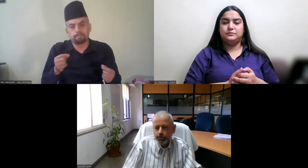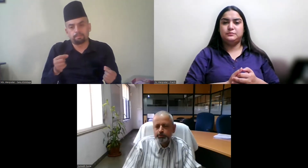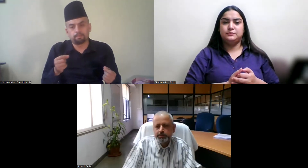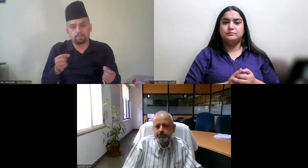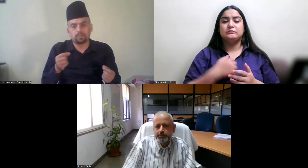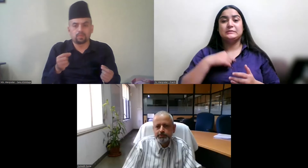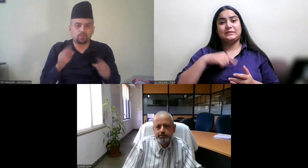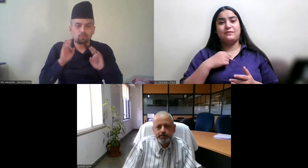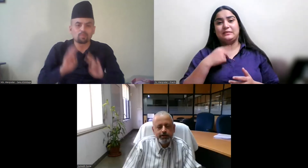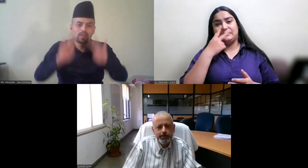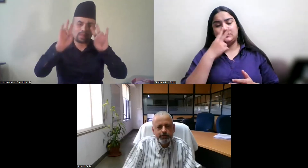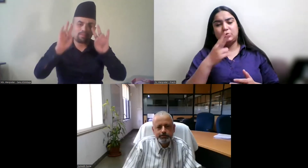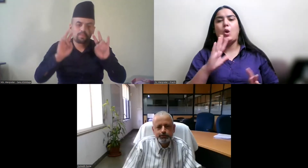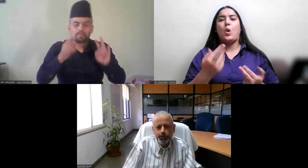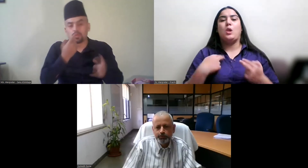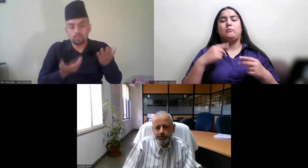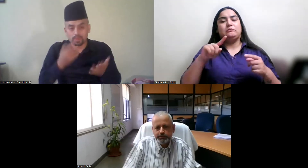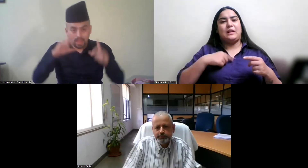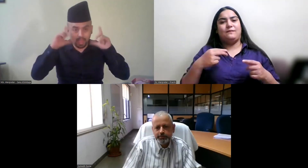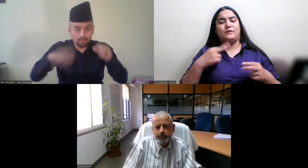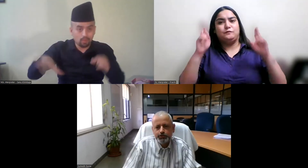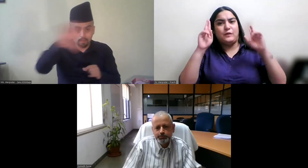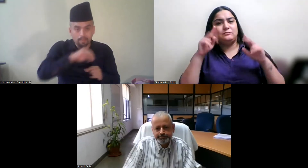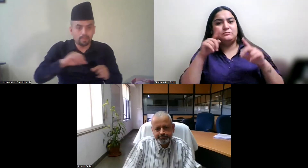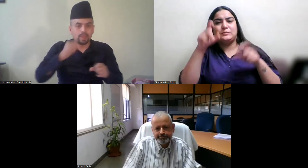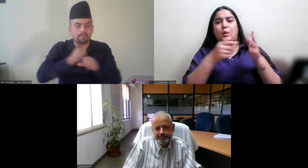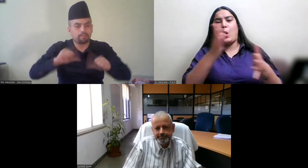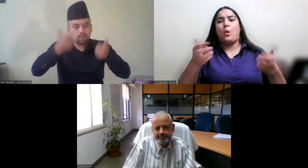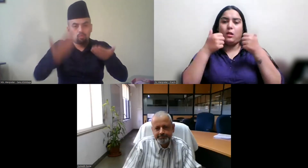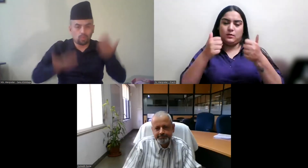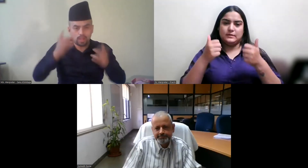wish all the best to all of us. Thank you.